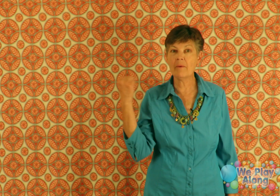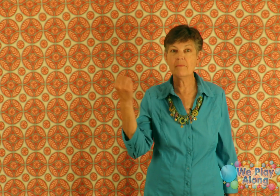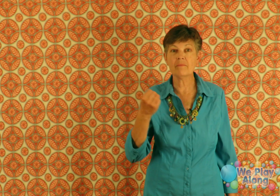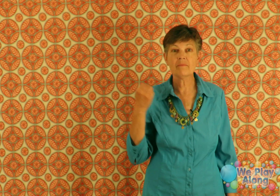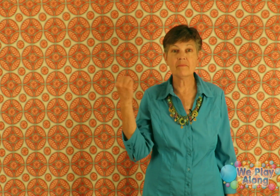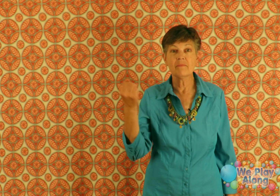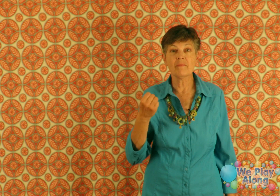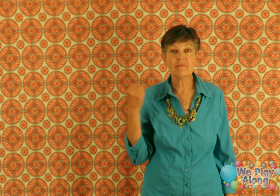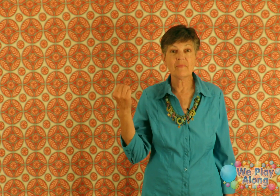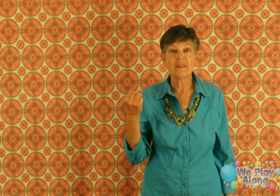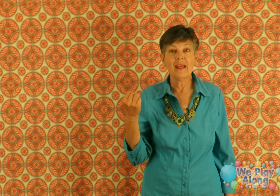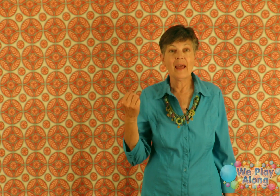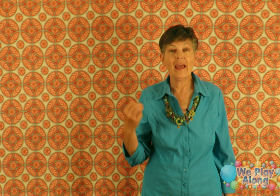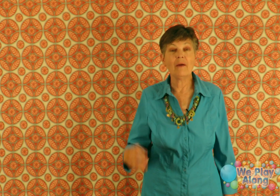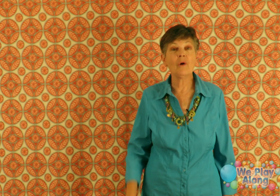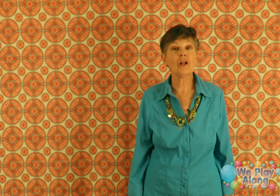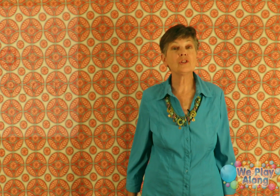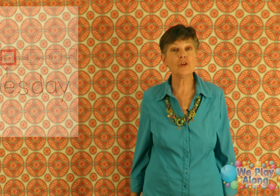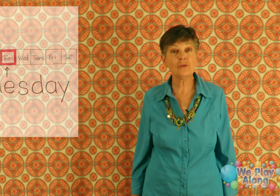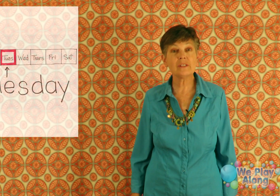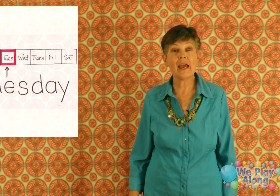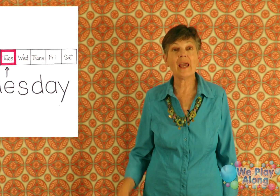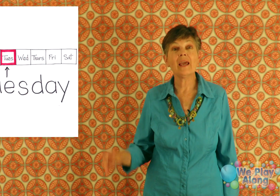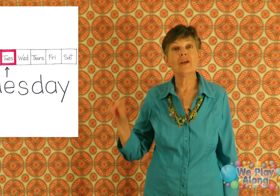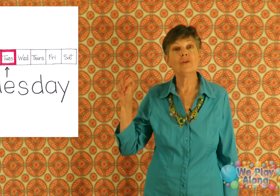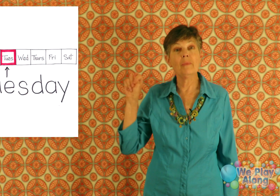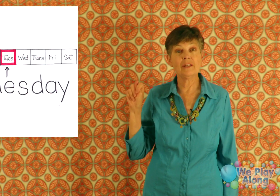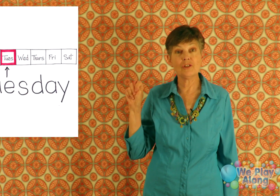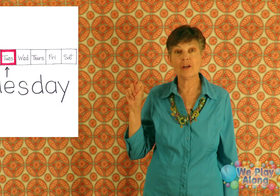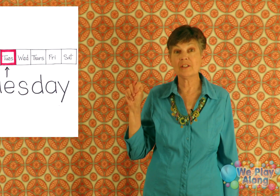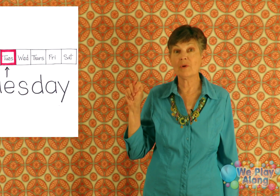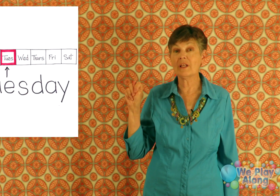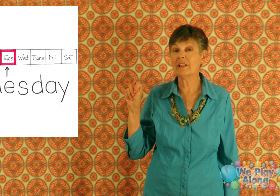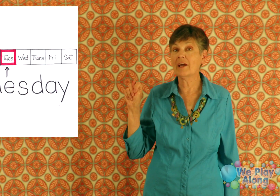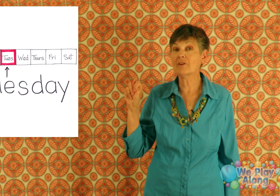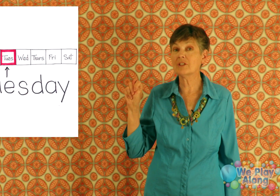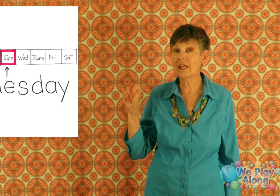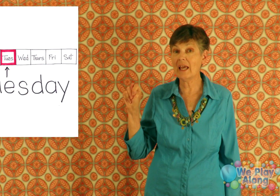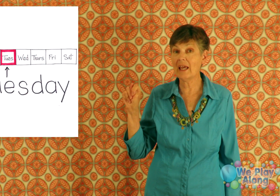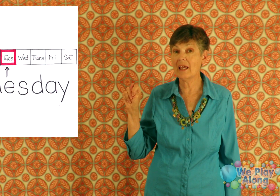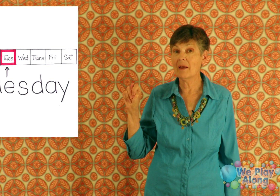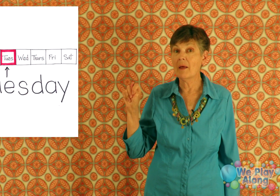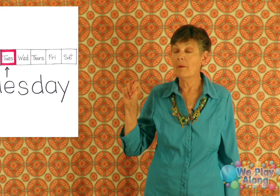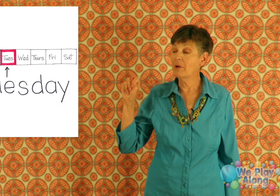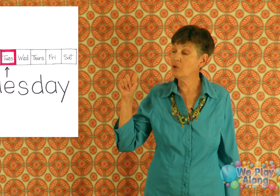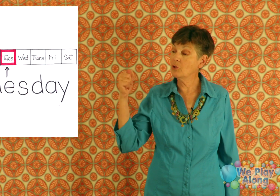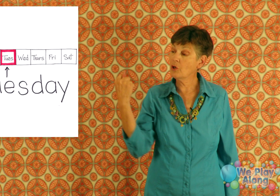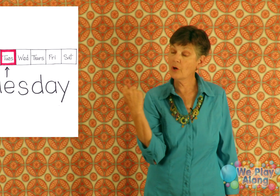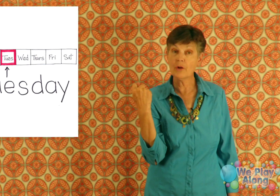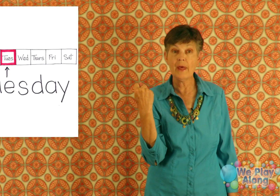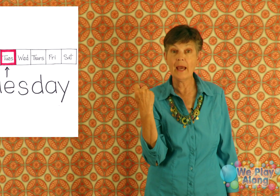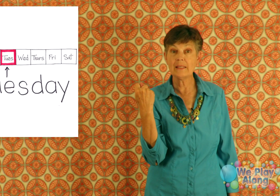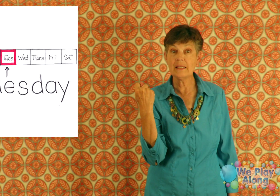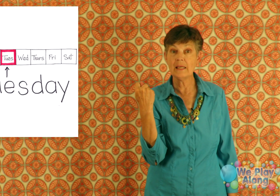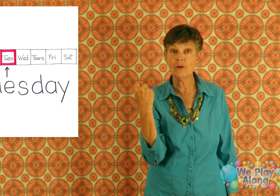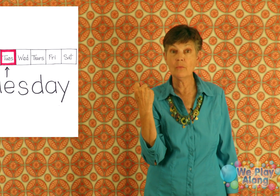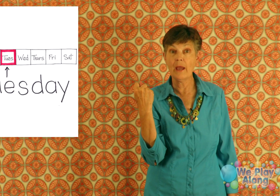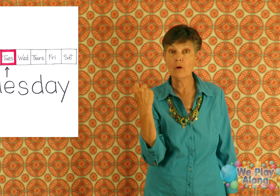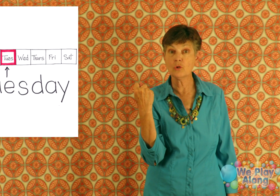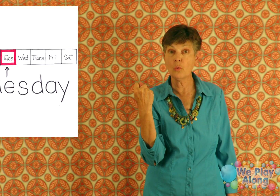M. Well, Tuesday, it starts with a letter T. But you turn that T around